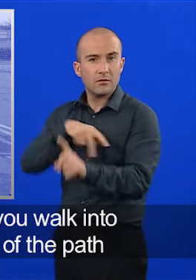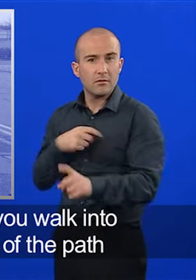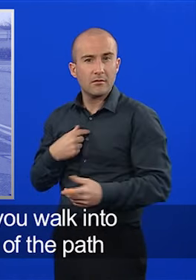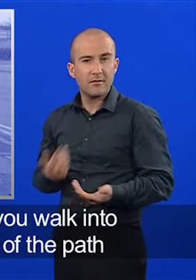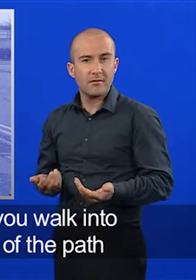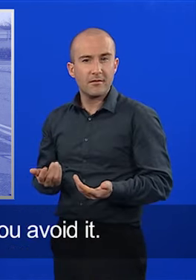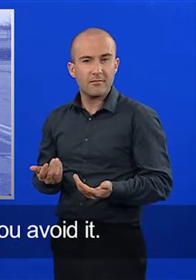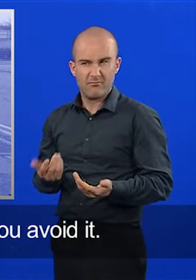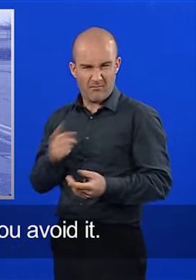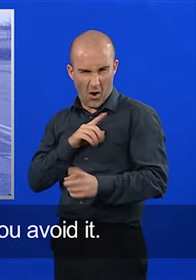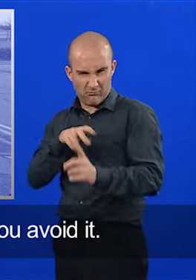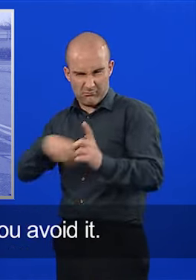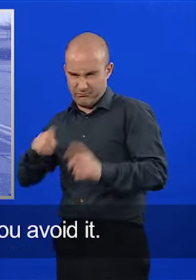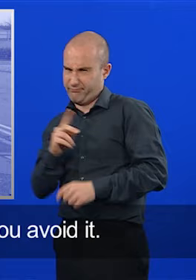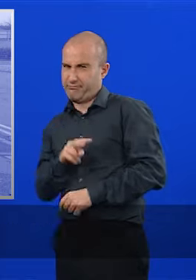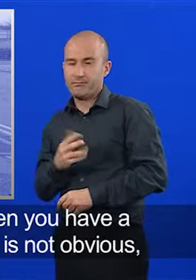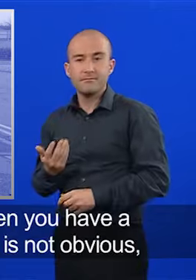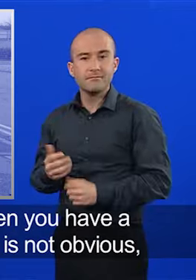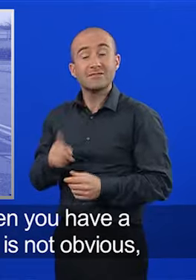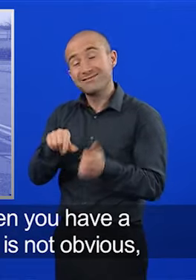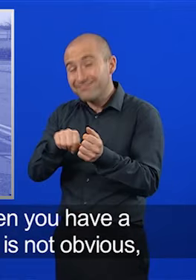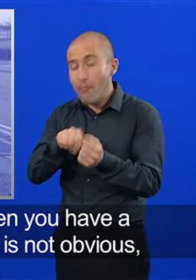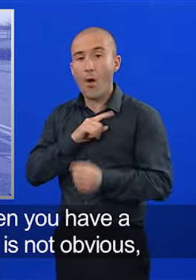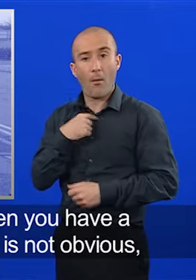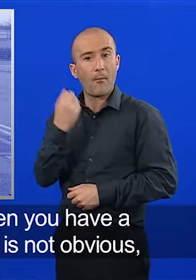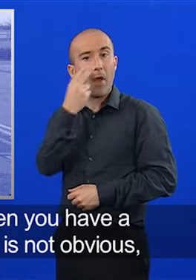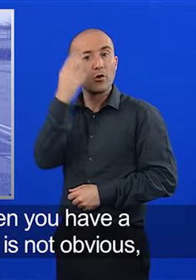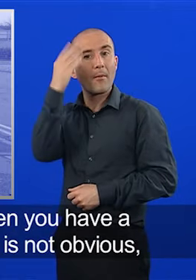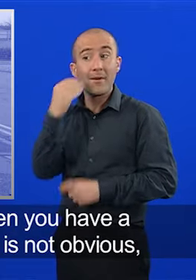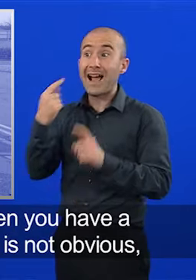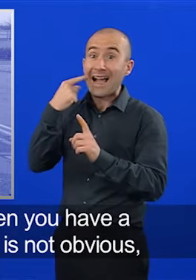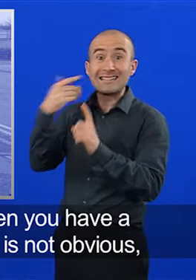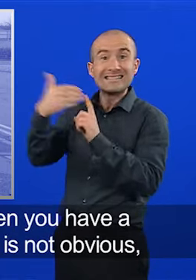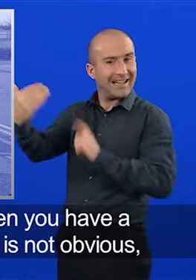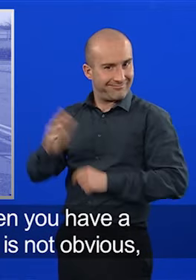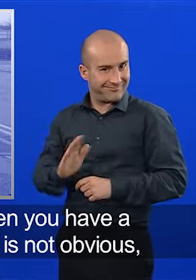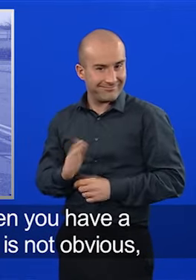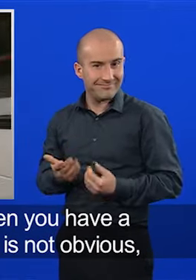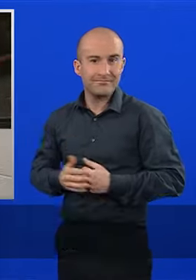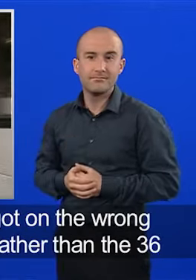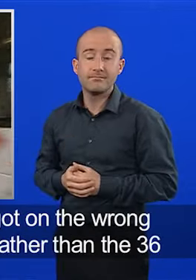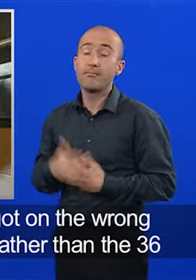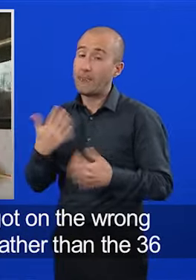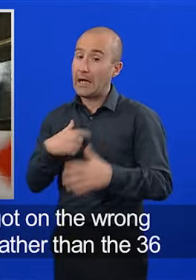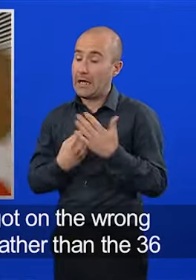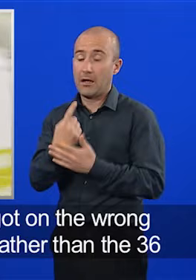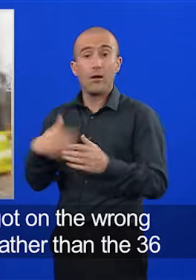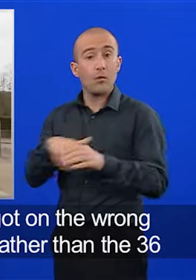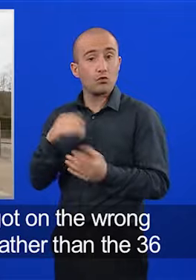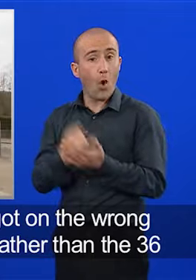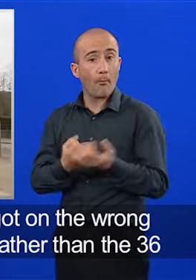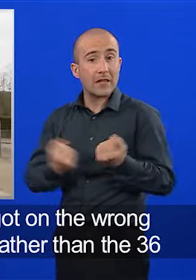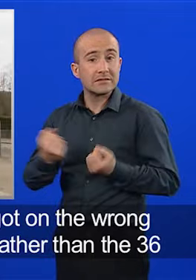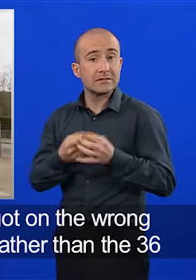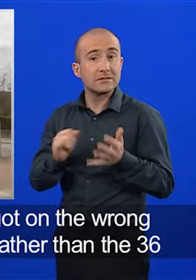middle of the path? Why wouldn't you avoid it? And that's the difficulty when you have a visual impairment which is not obvious. For example, I've got on the